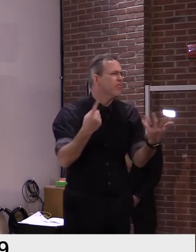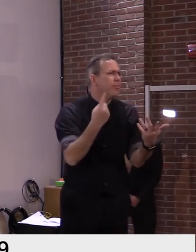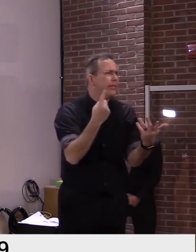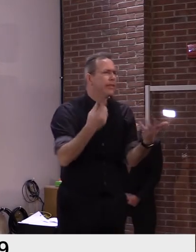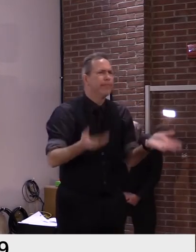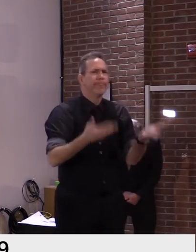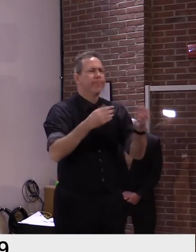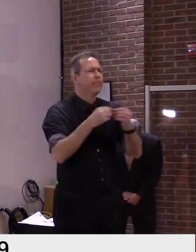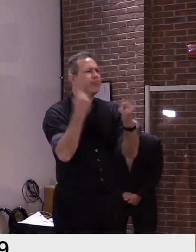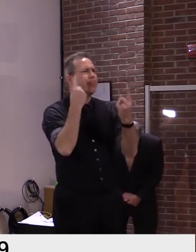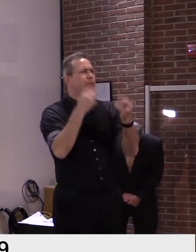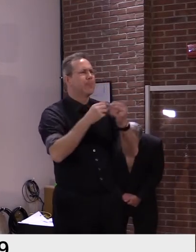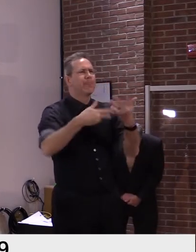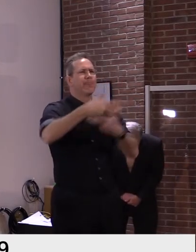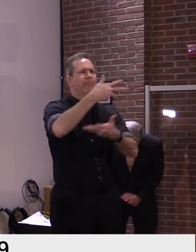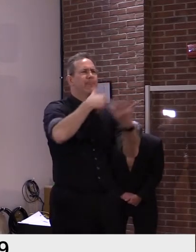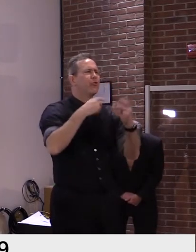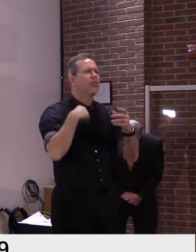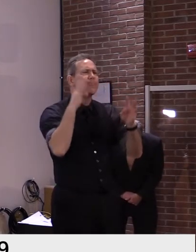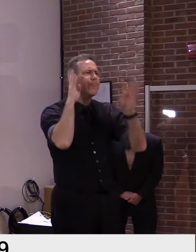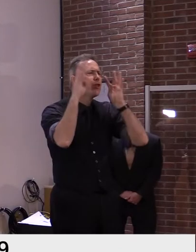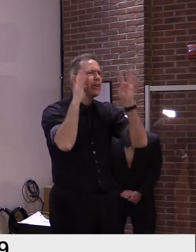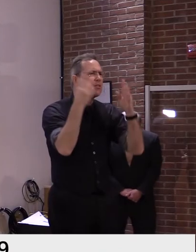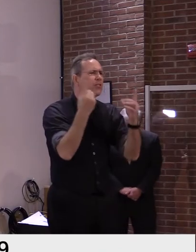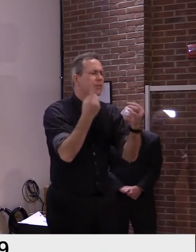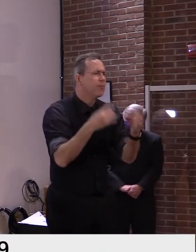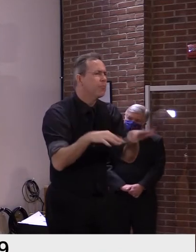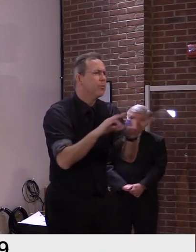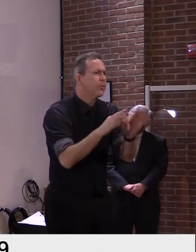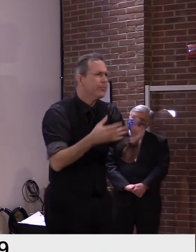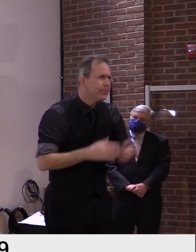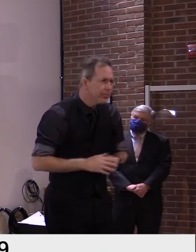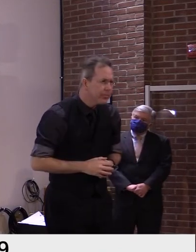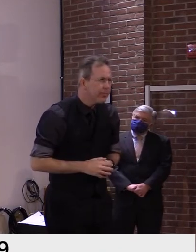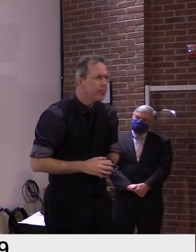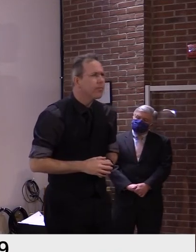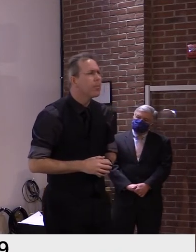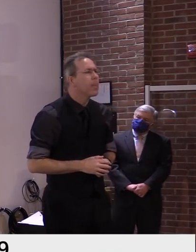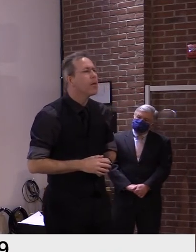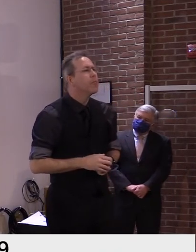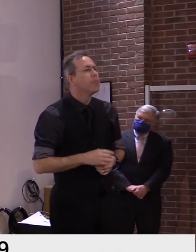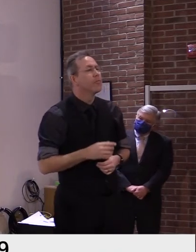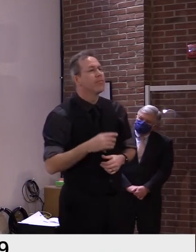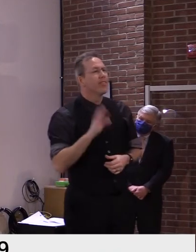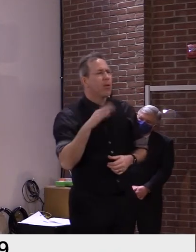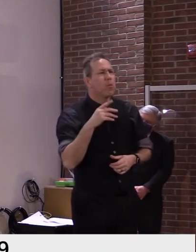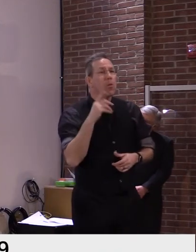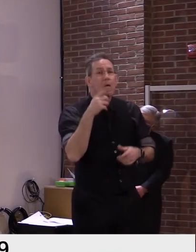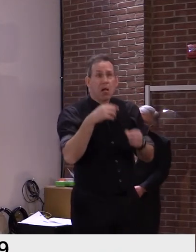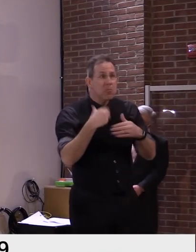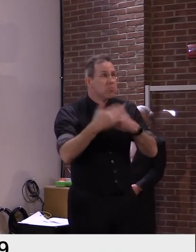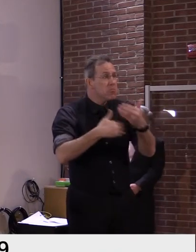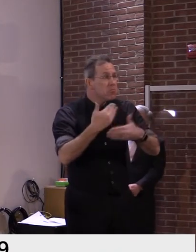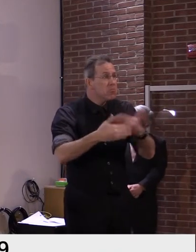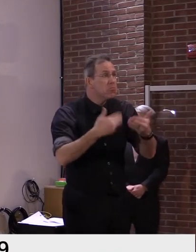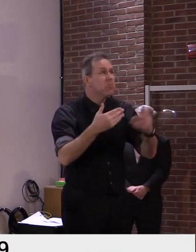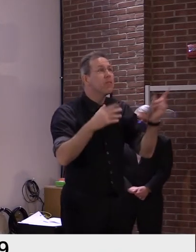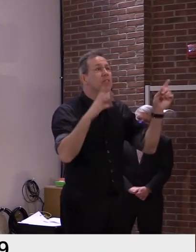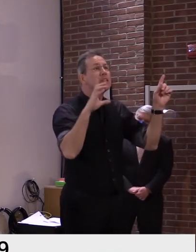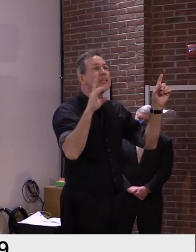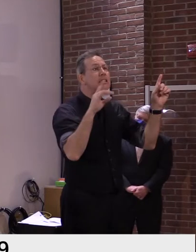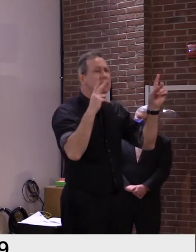about. And we'll hear more about this from the CDC, I believe, in the coming